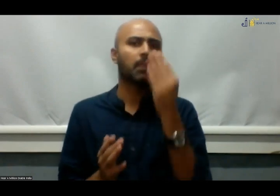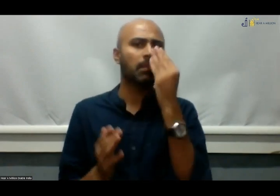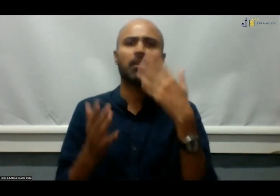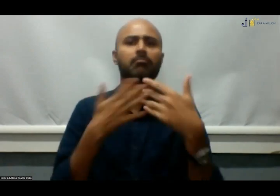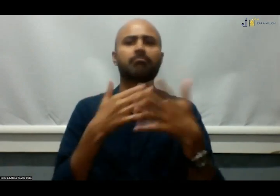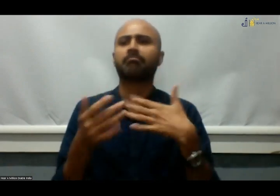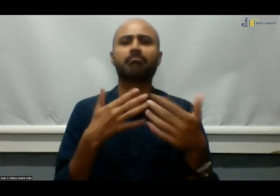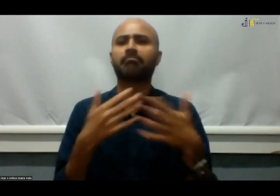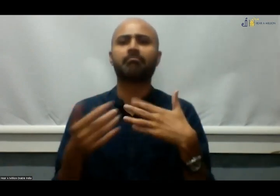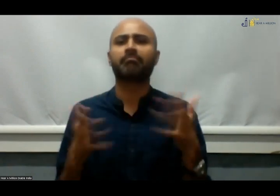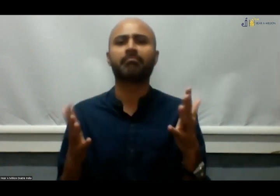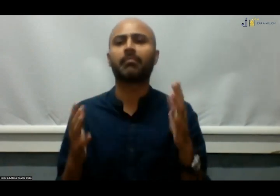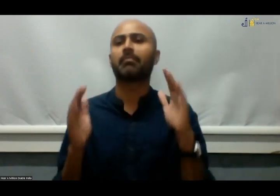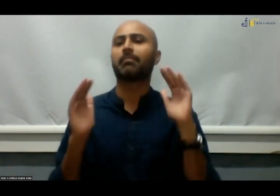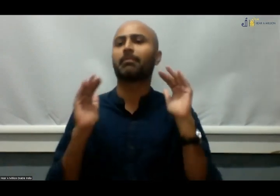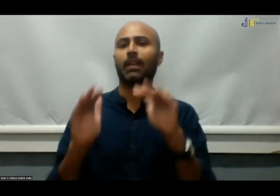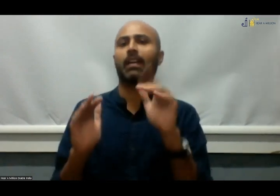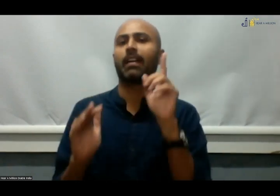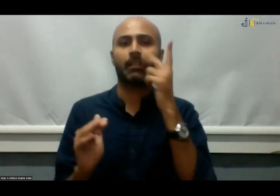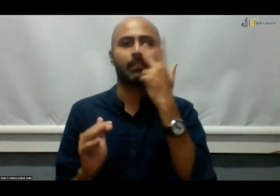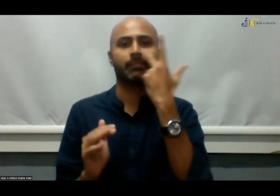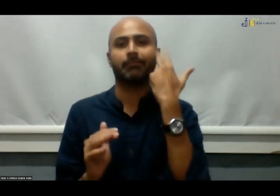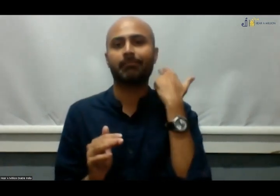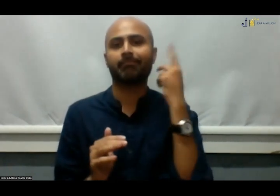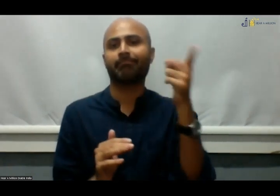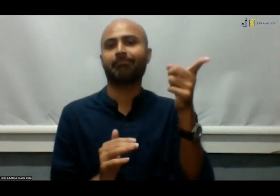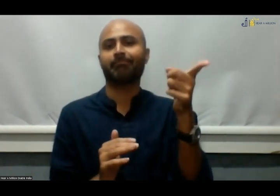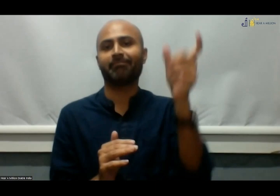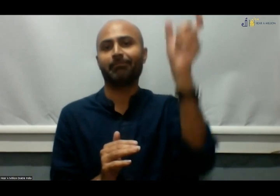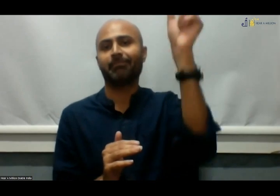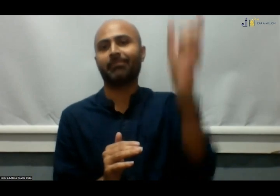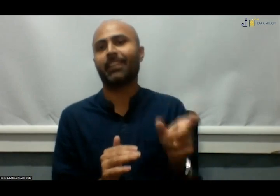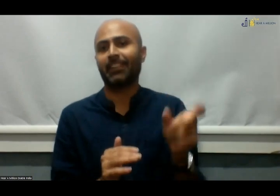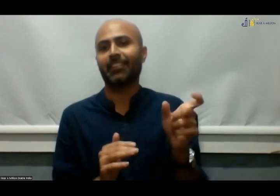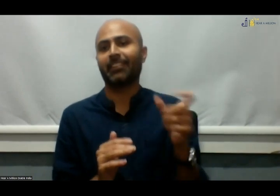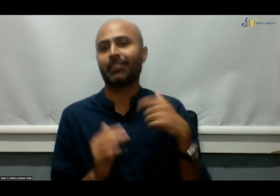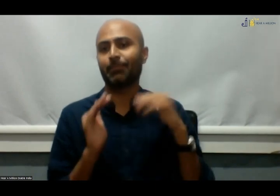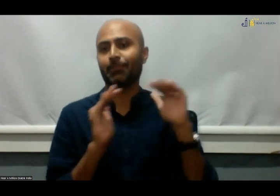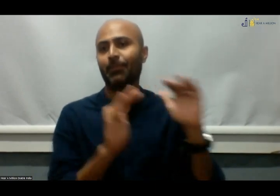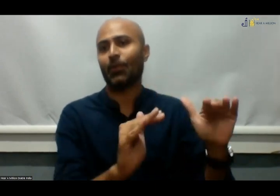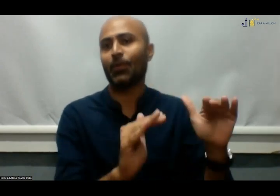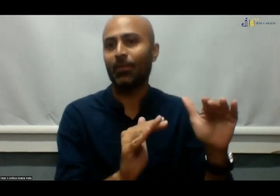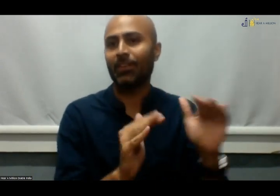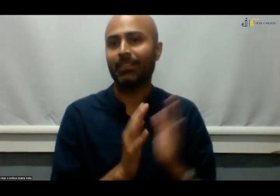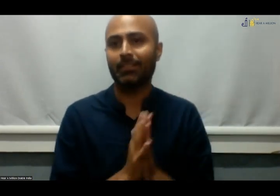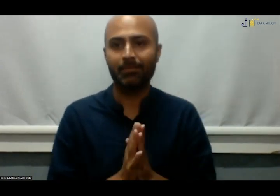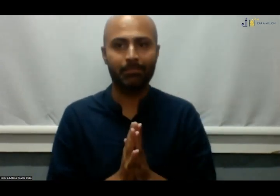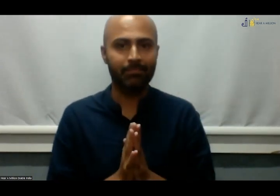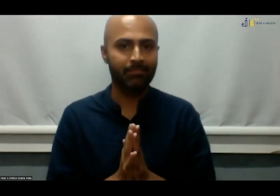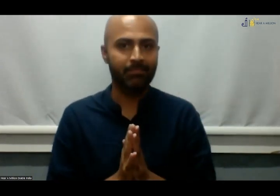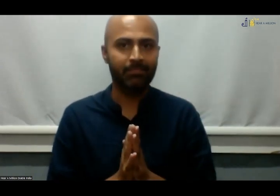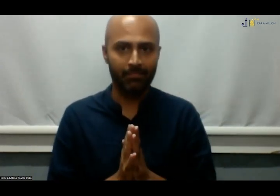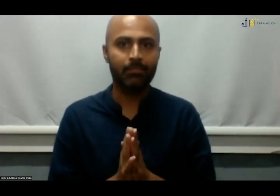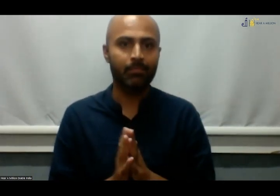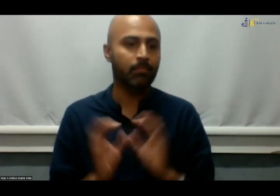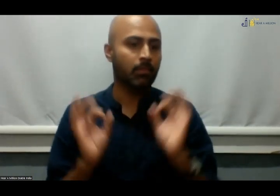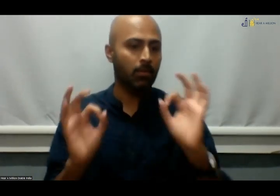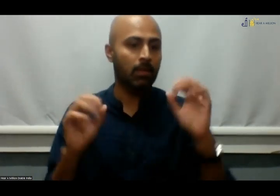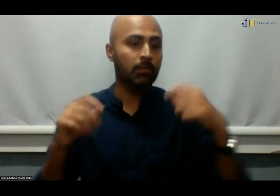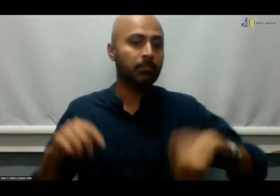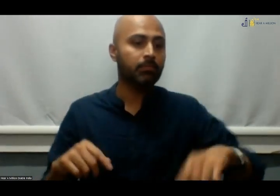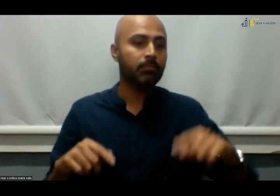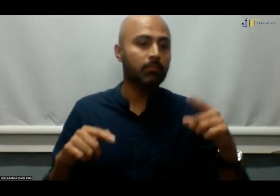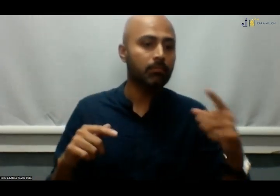So we will be praying. That doesn't matter what religion you follow. It's just we are supporting Sudamani. So whether you